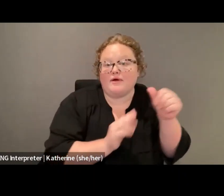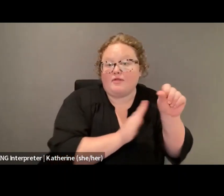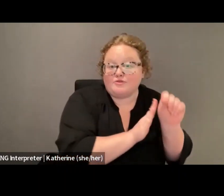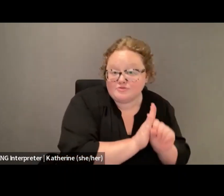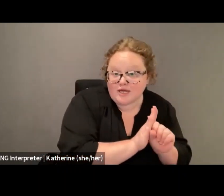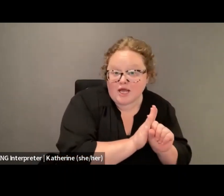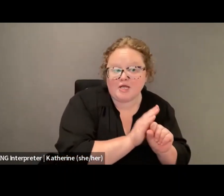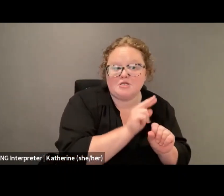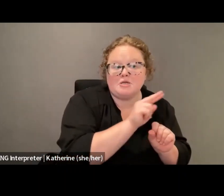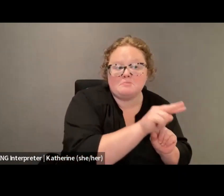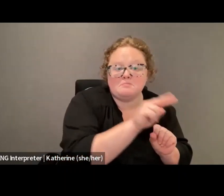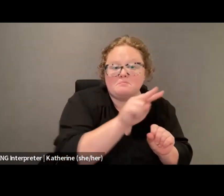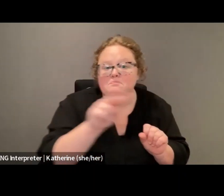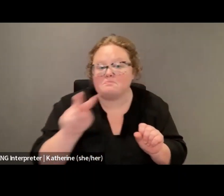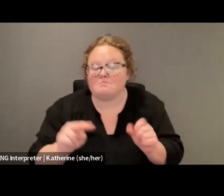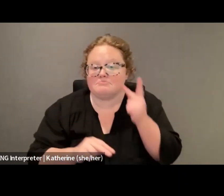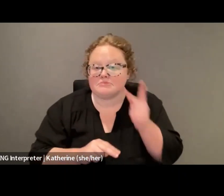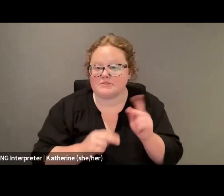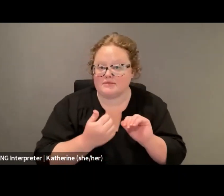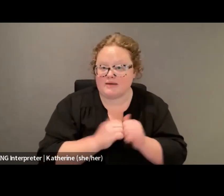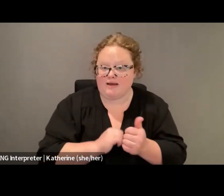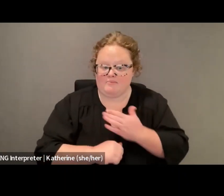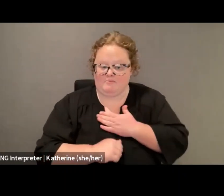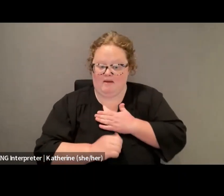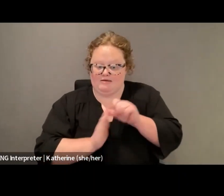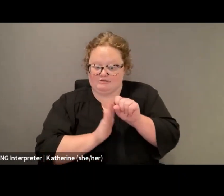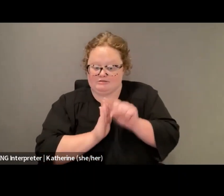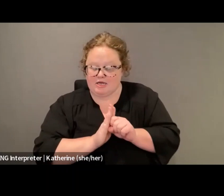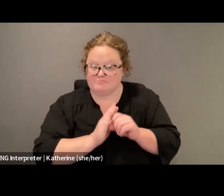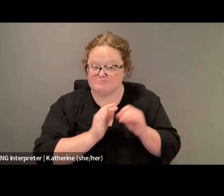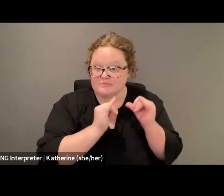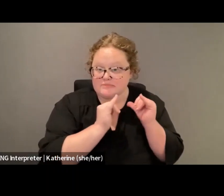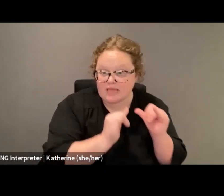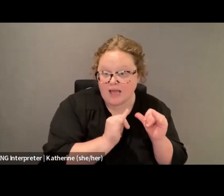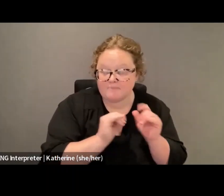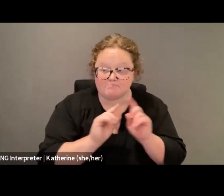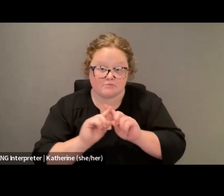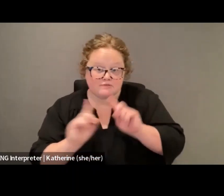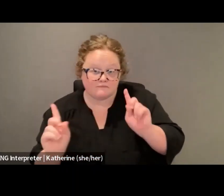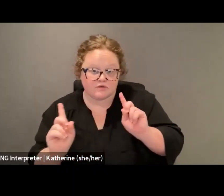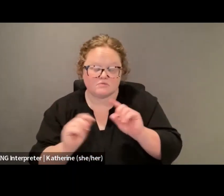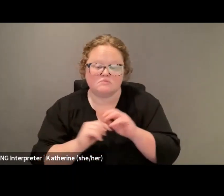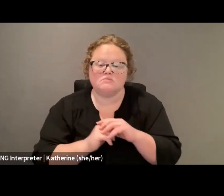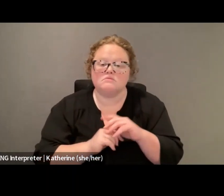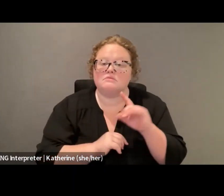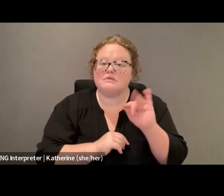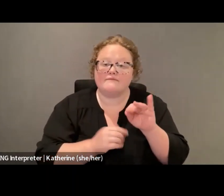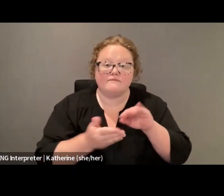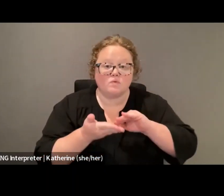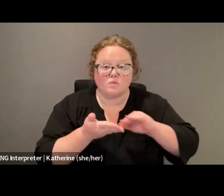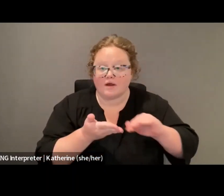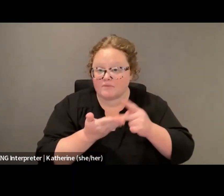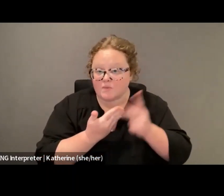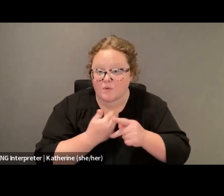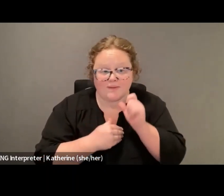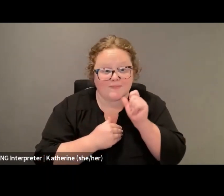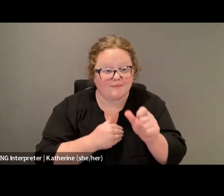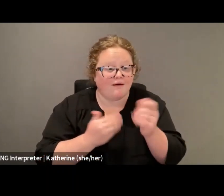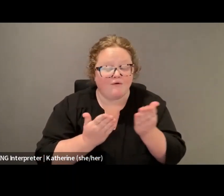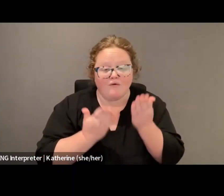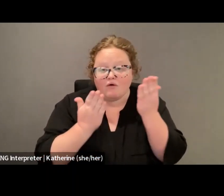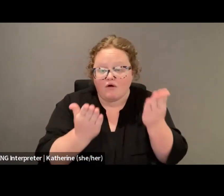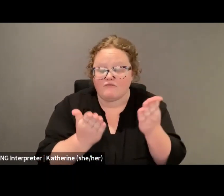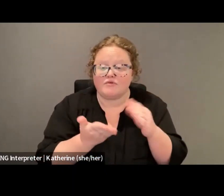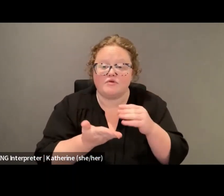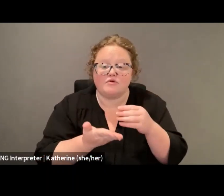state is similar or different from others. So, and I will also say that if the waiver doesn't offer budget authority, this